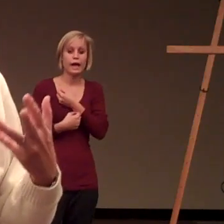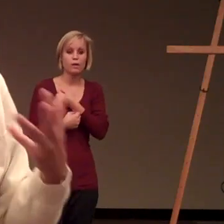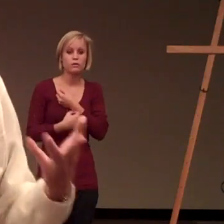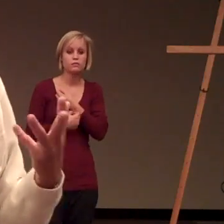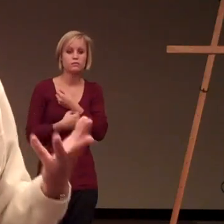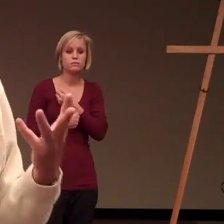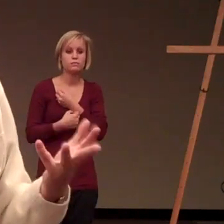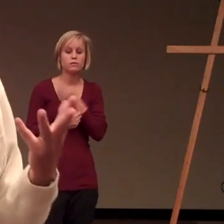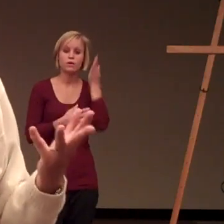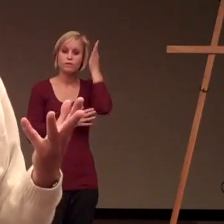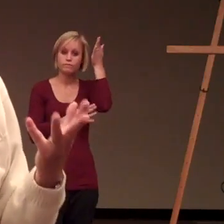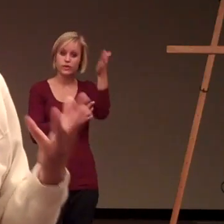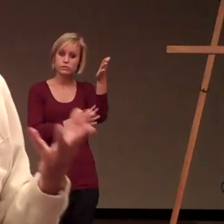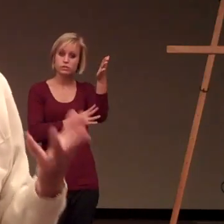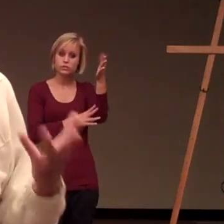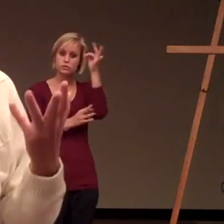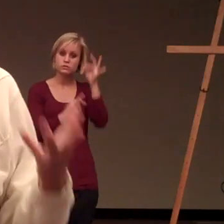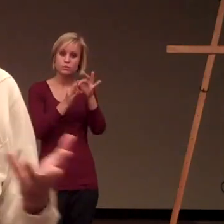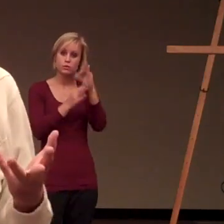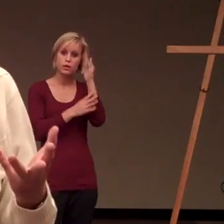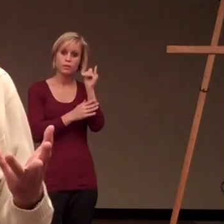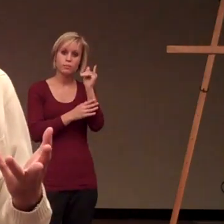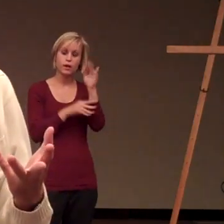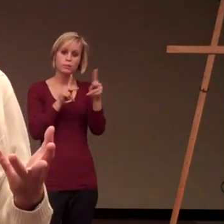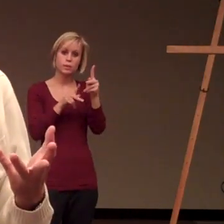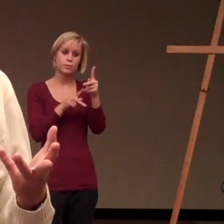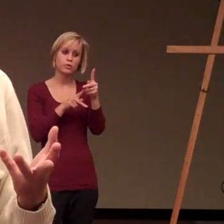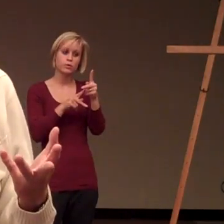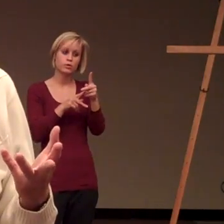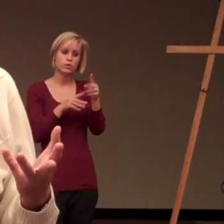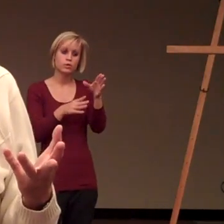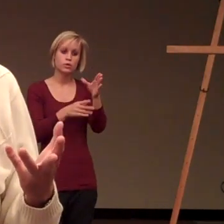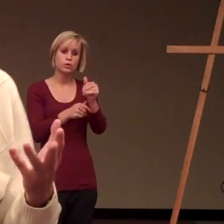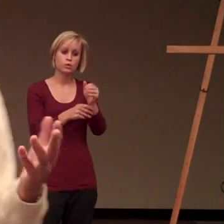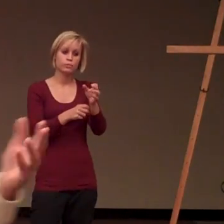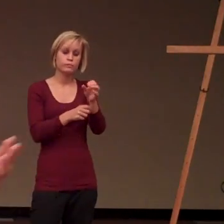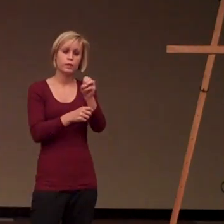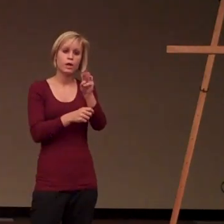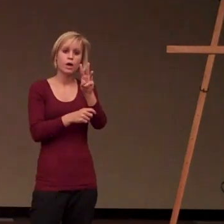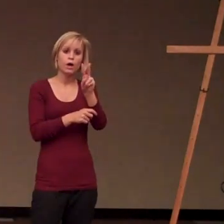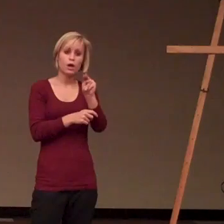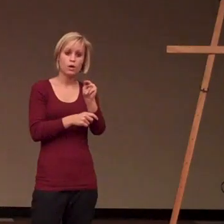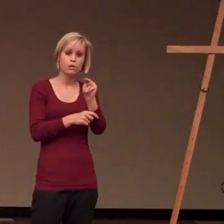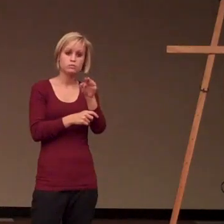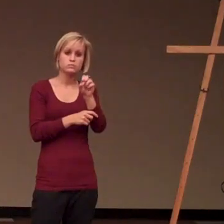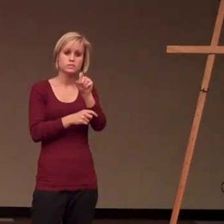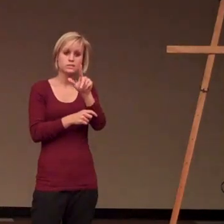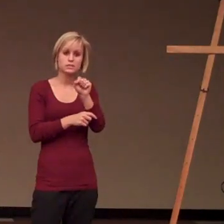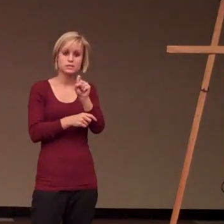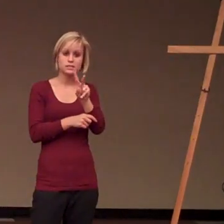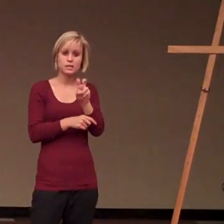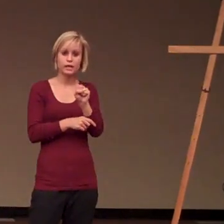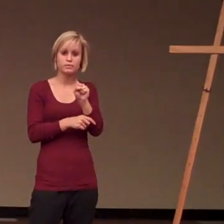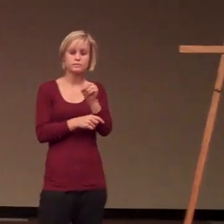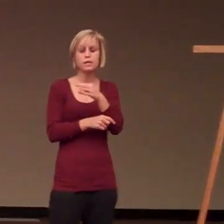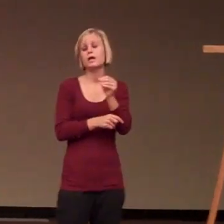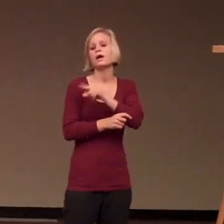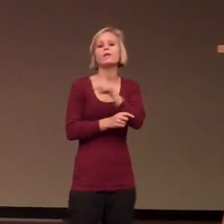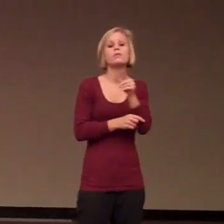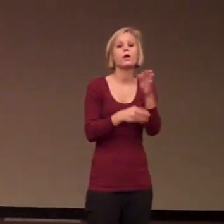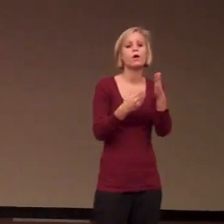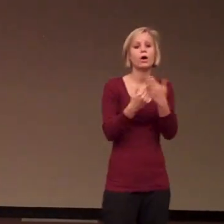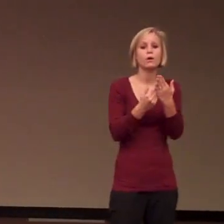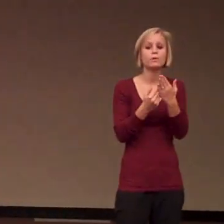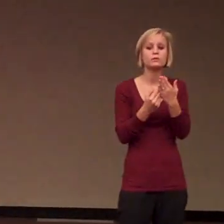our futures determined by people who own slaves? And there are almost no